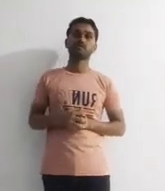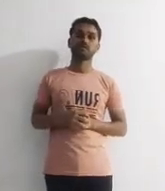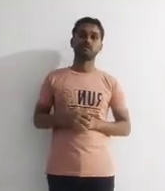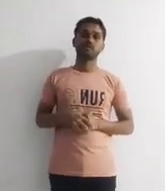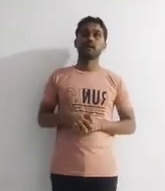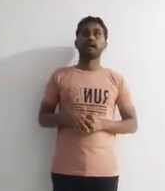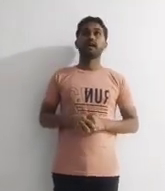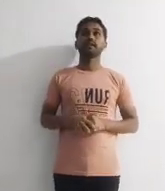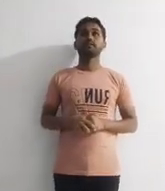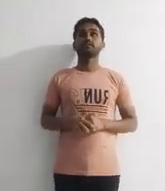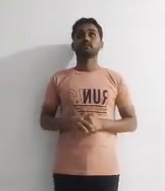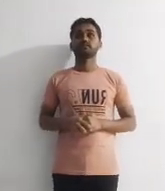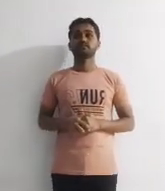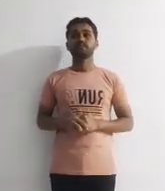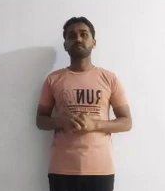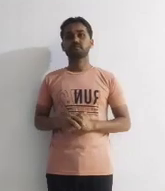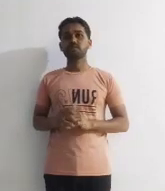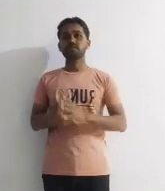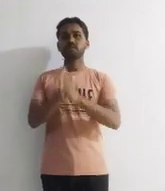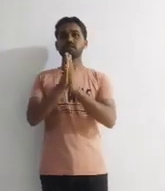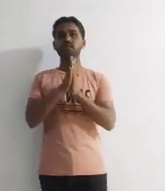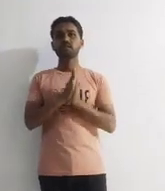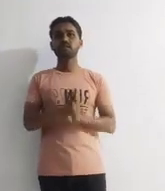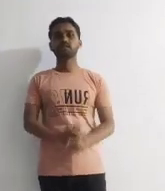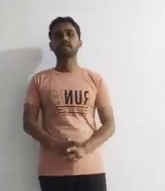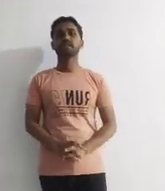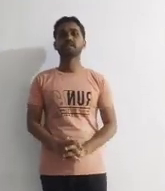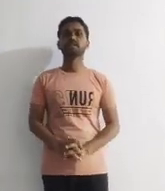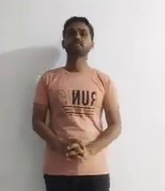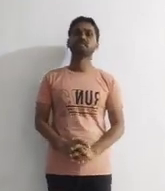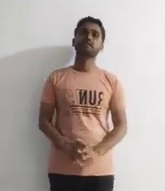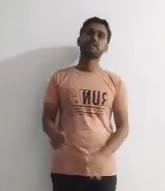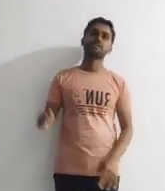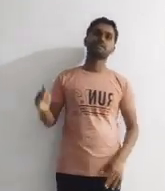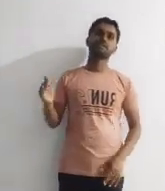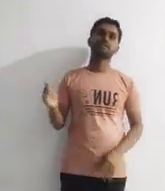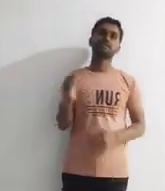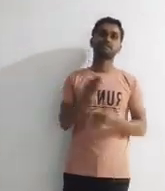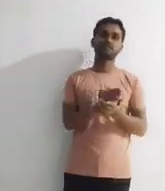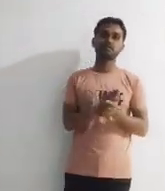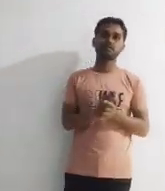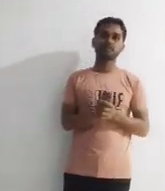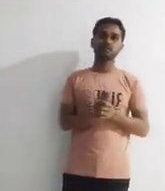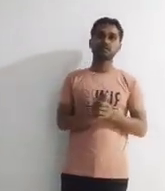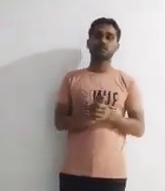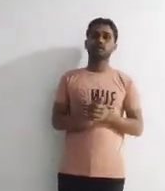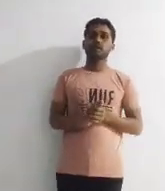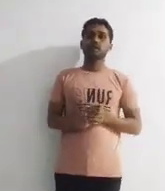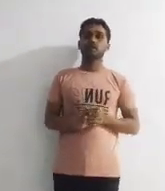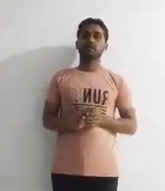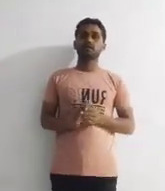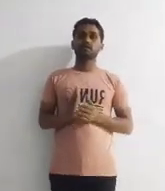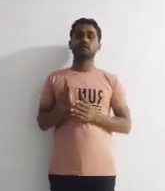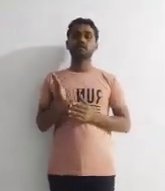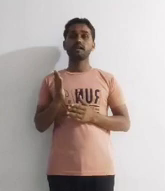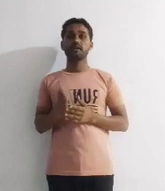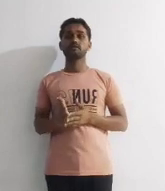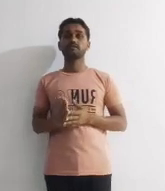also. And in the multi-threading concept, there are two ways to. In that concept,